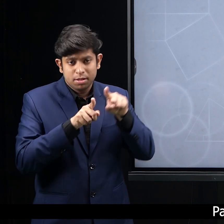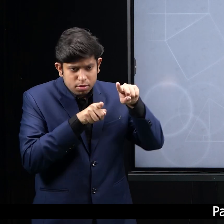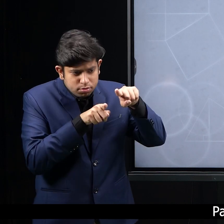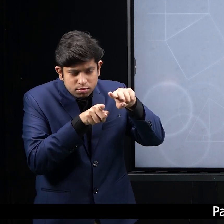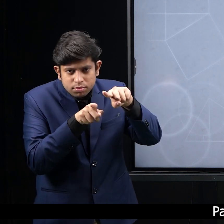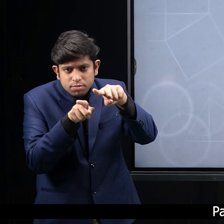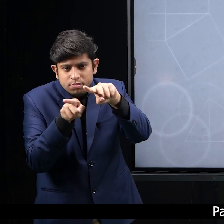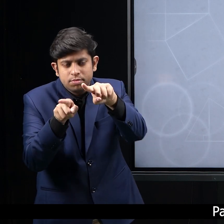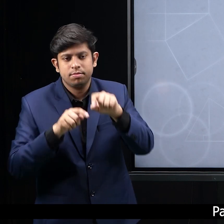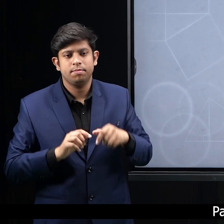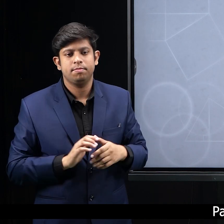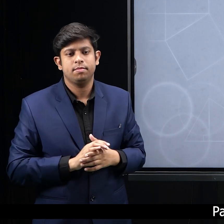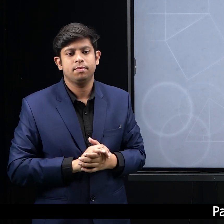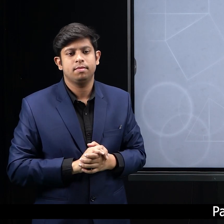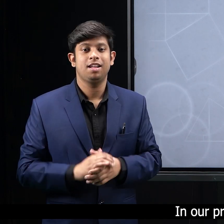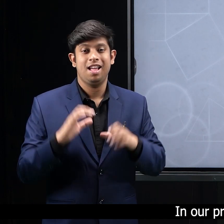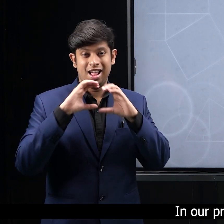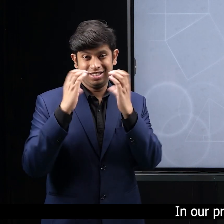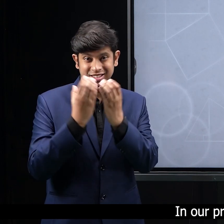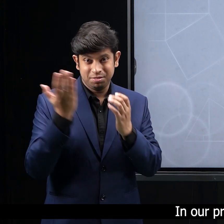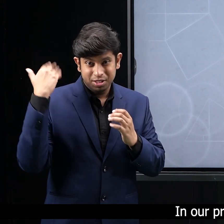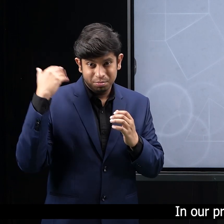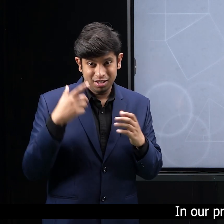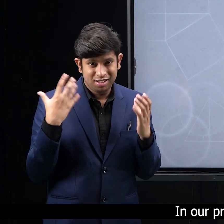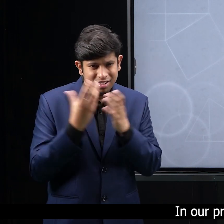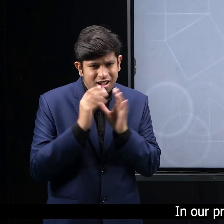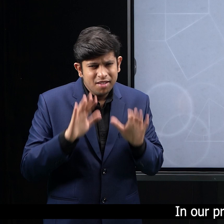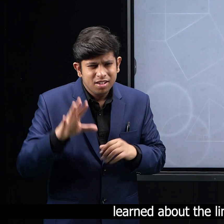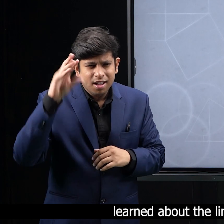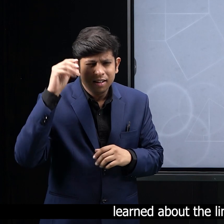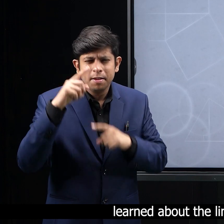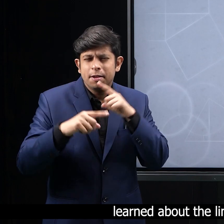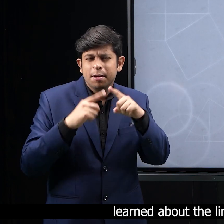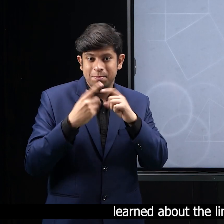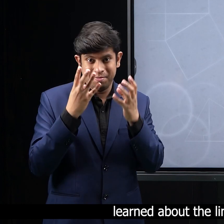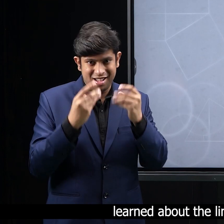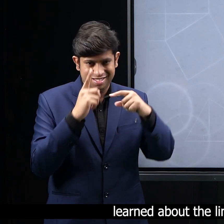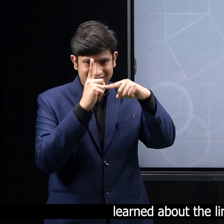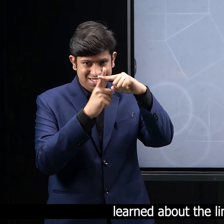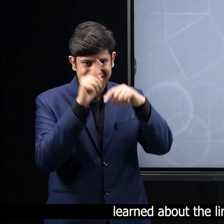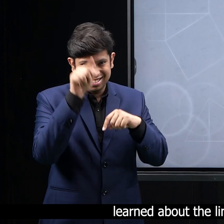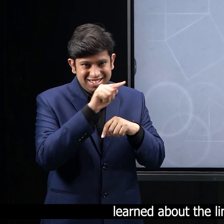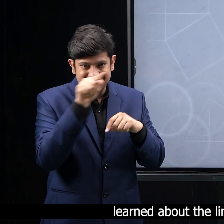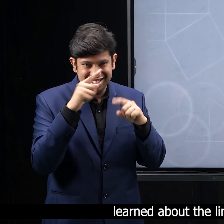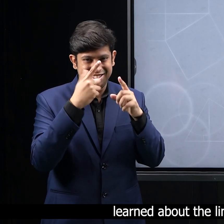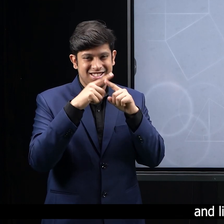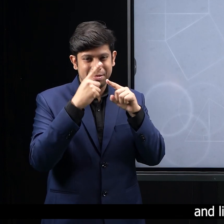parallel lines. In our previous classes, we have learnt about the linear equations in one variable and